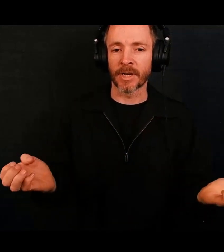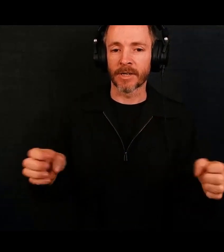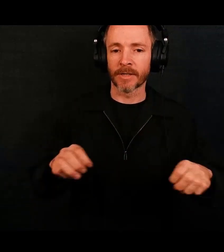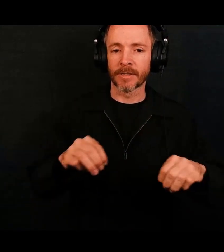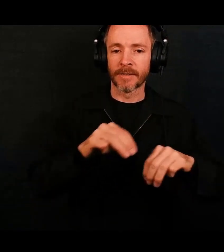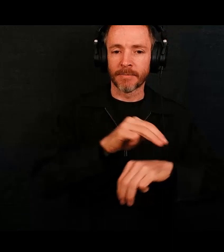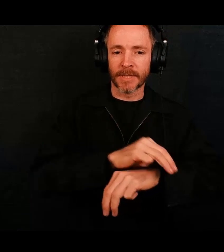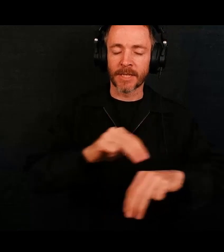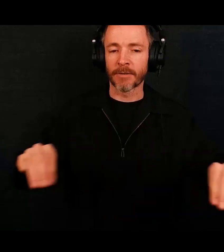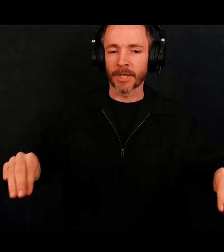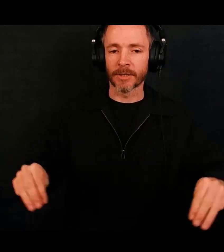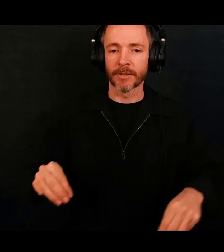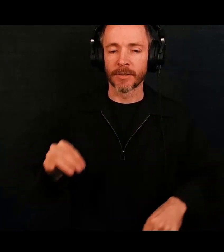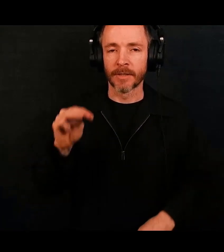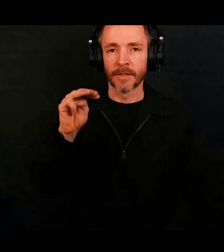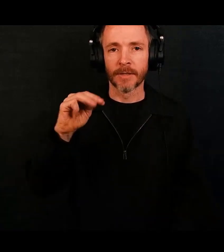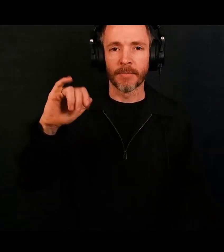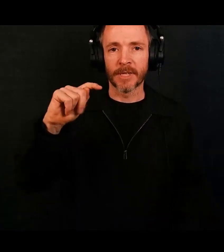material,